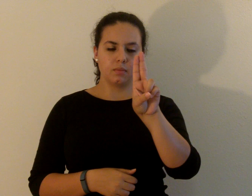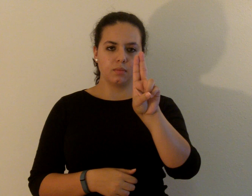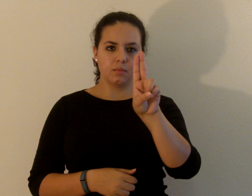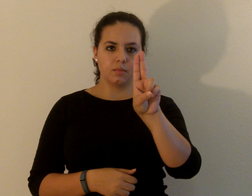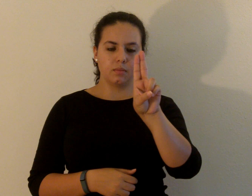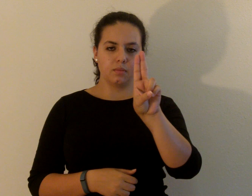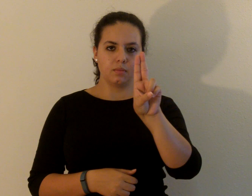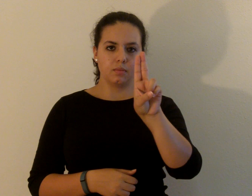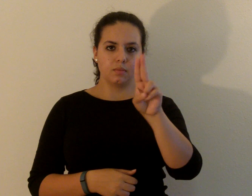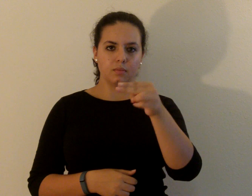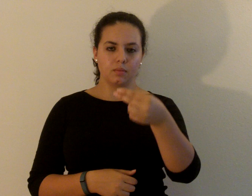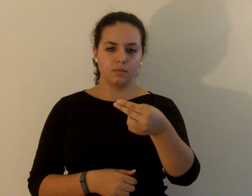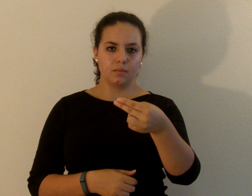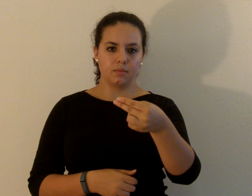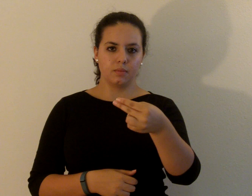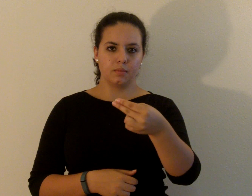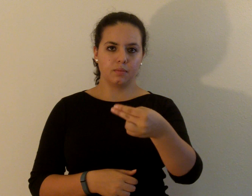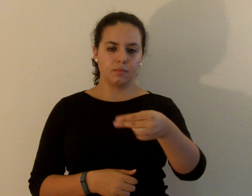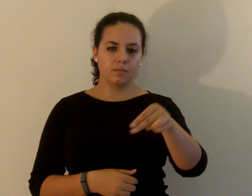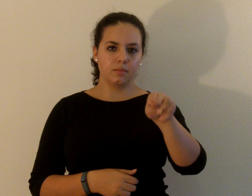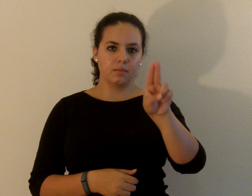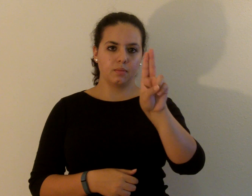H. It's just like your N.